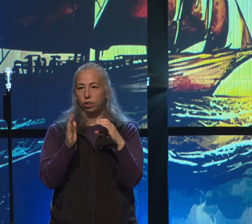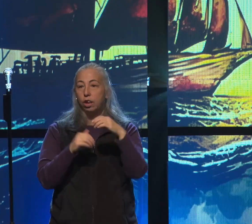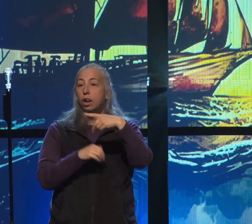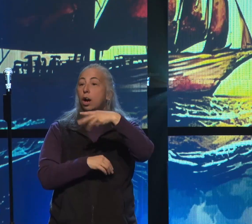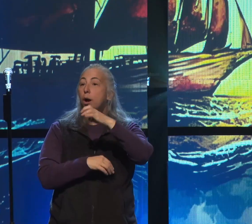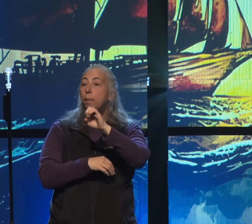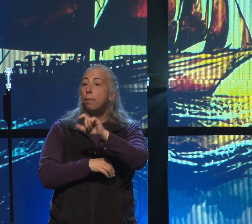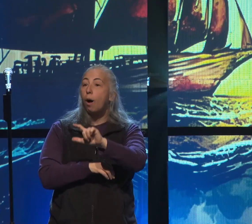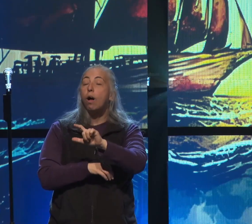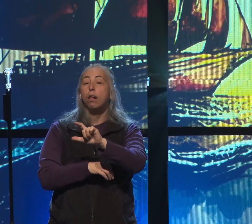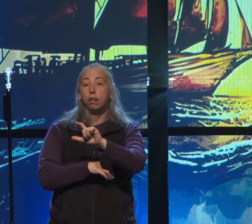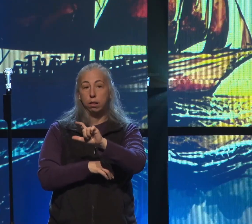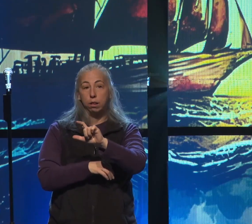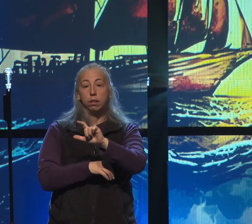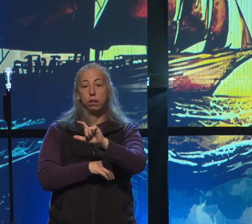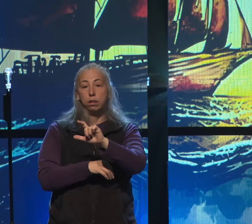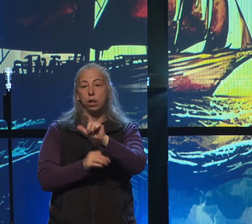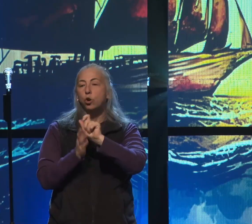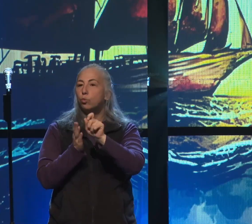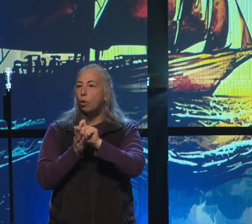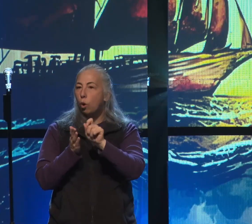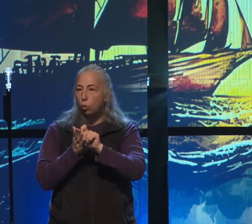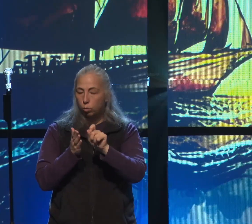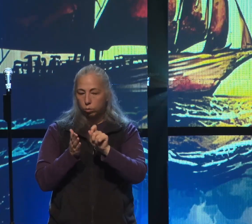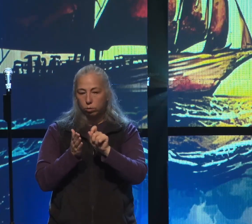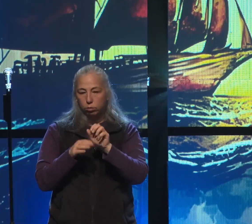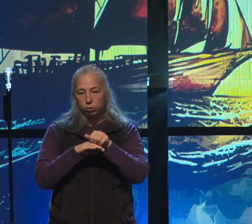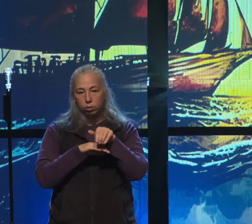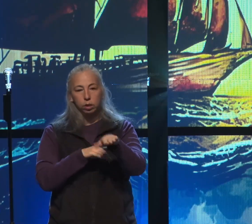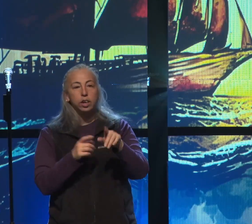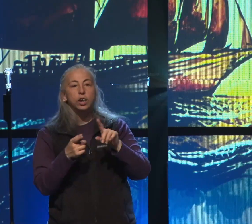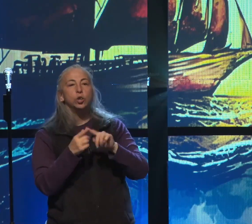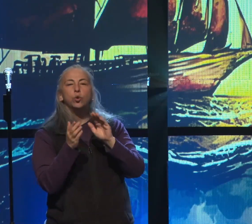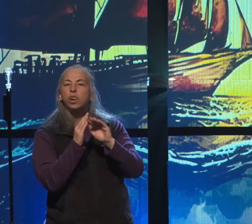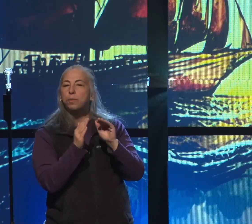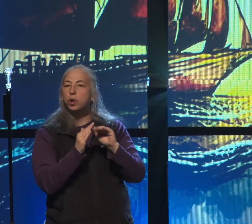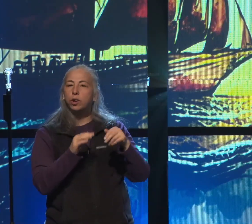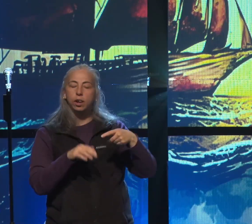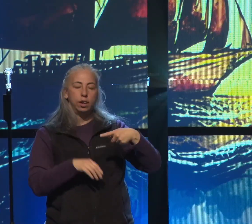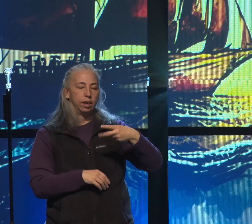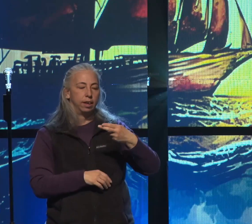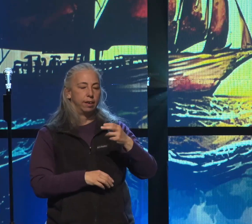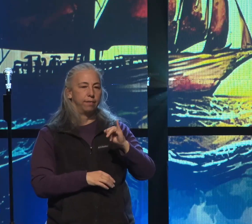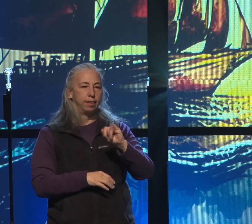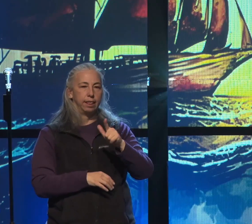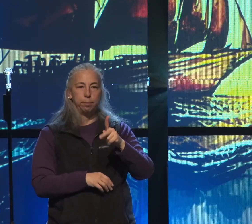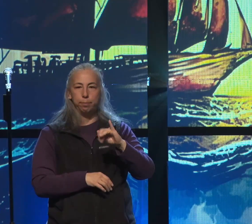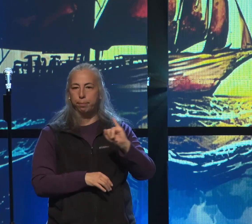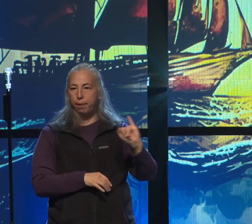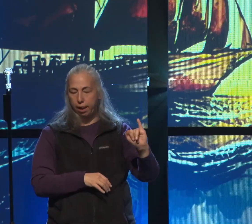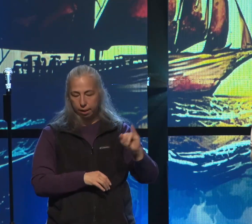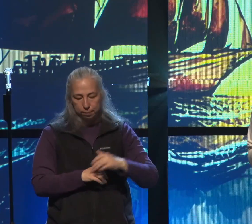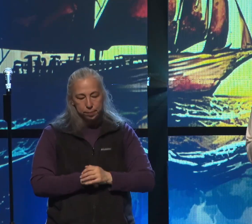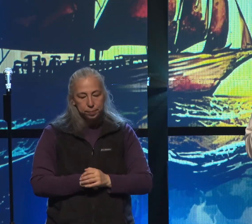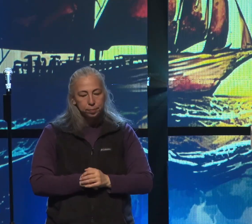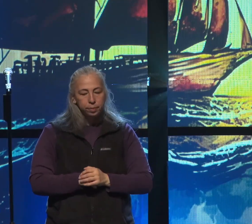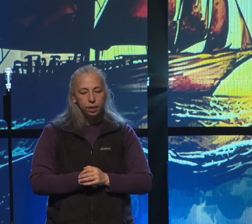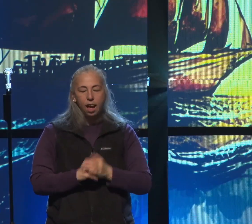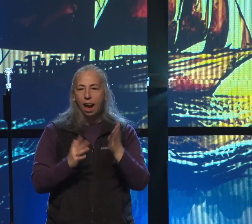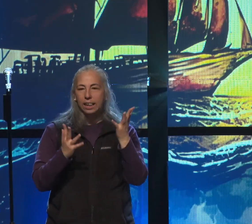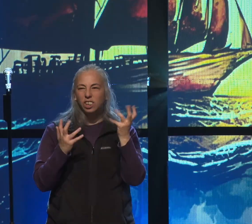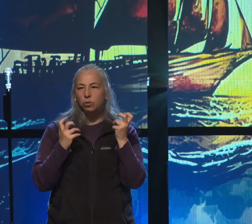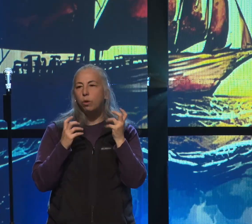to a group in a little community called Philippi. And I want to just kind of unpack this for a few minutes, right? Okay,